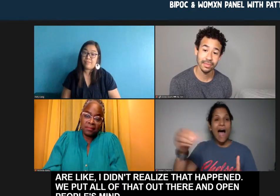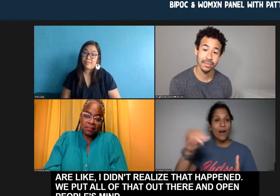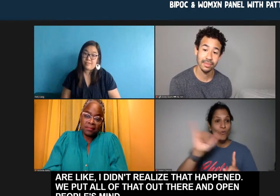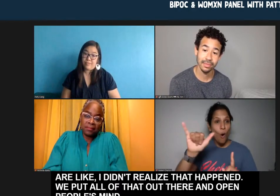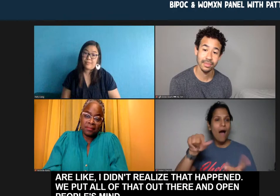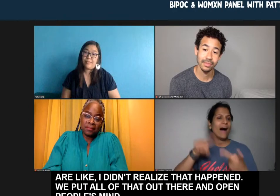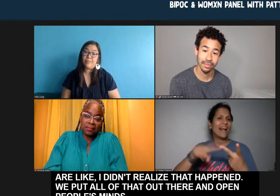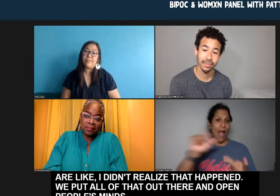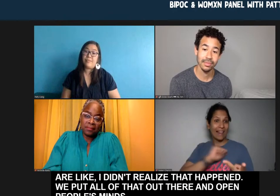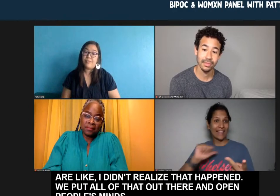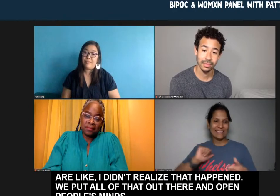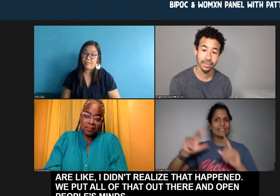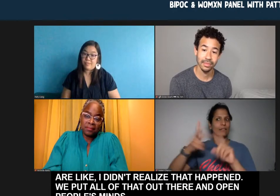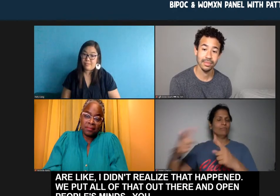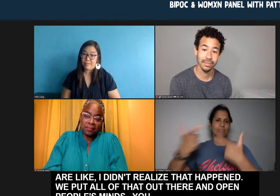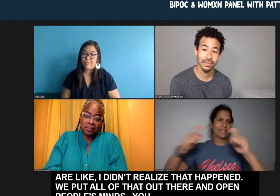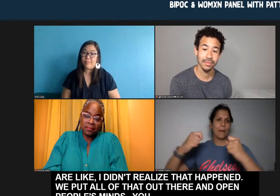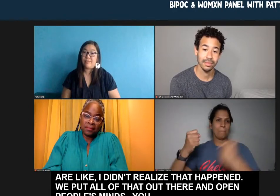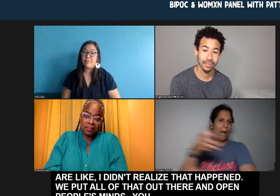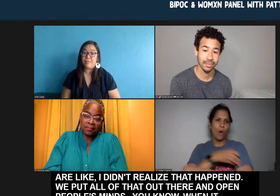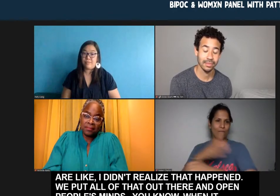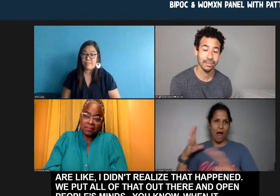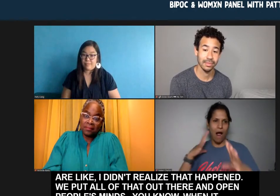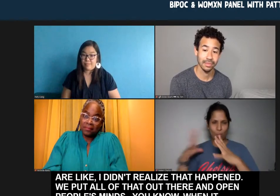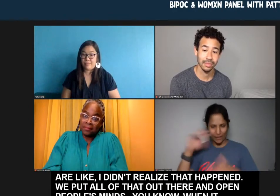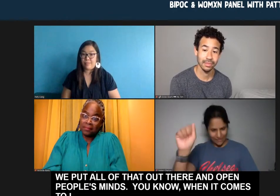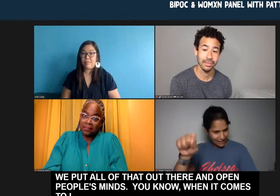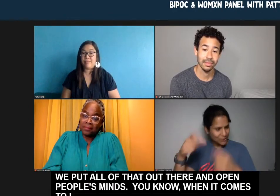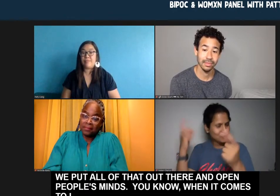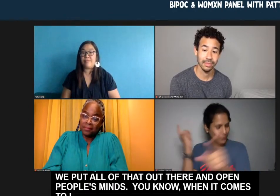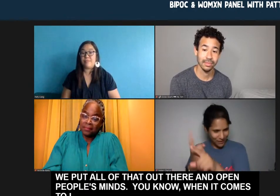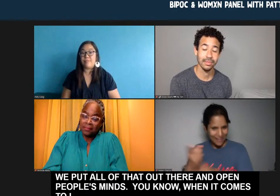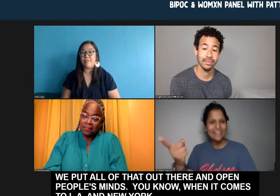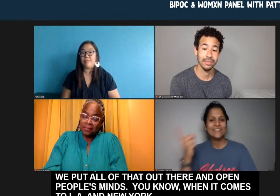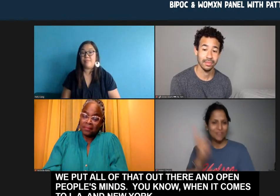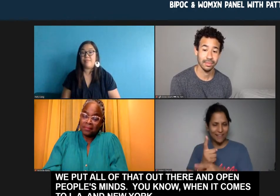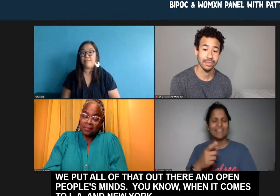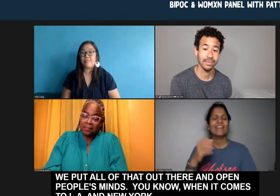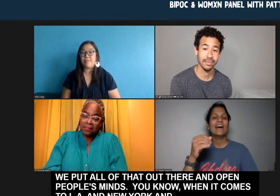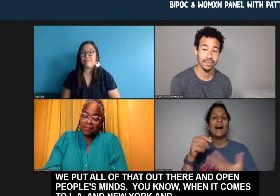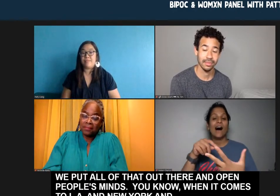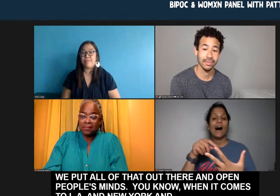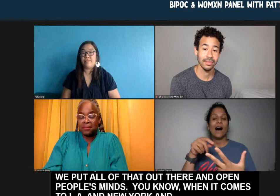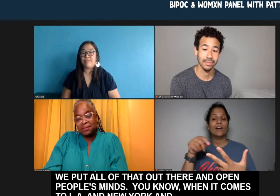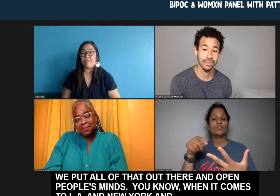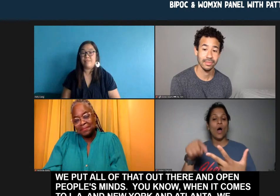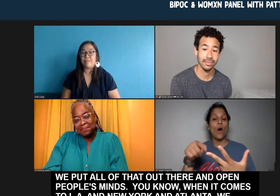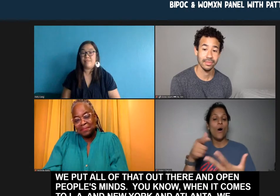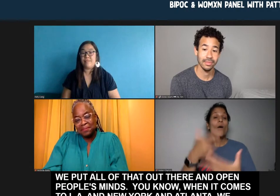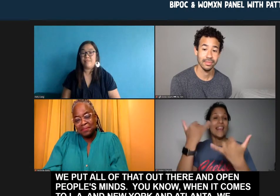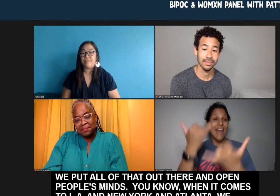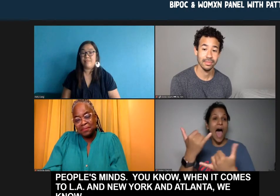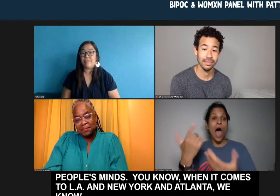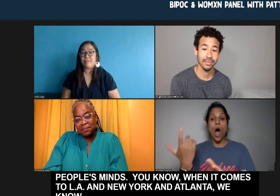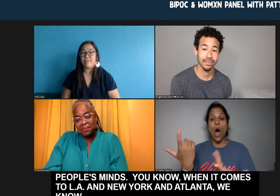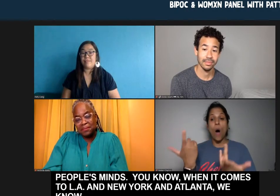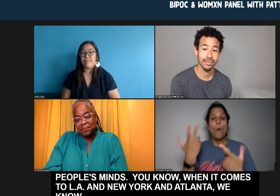you know, when it comes to LA and New York and Atlanta, we know that Hollywood is hugely powerful.